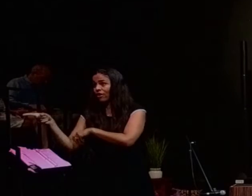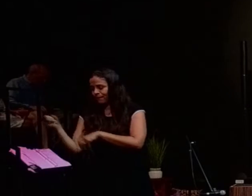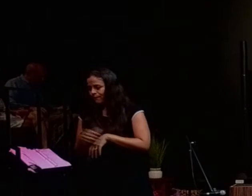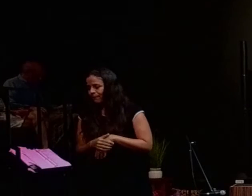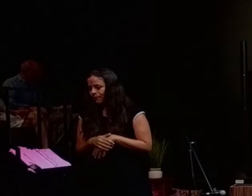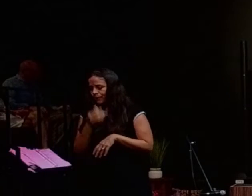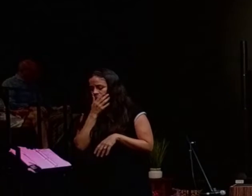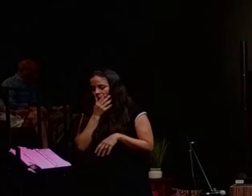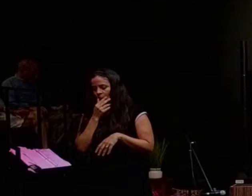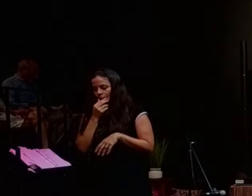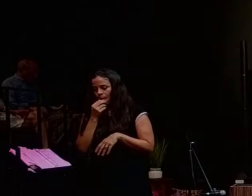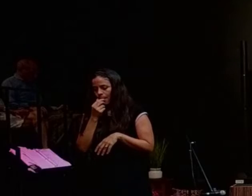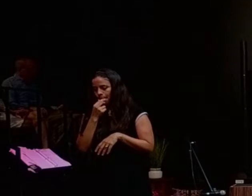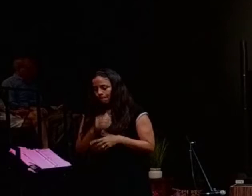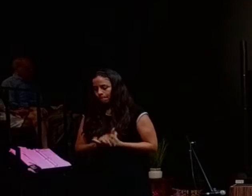And